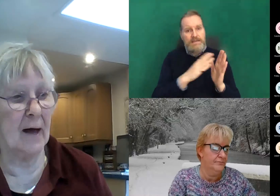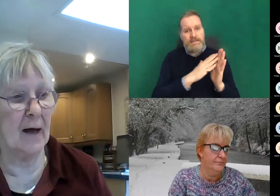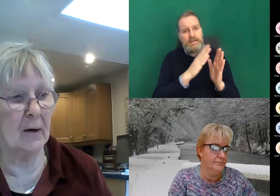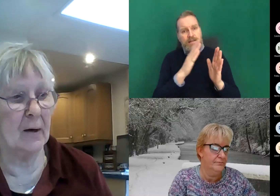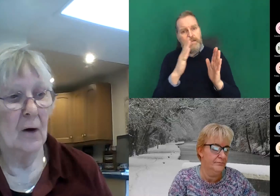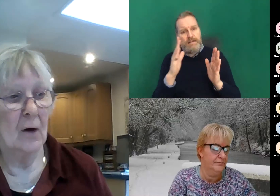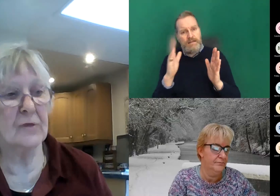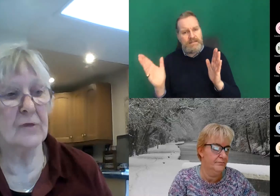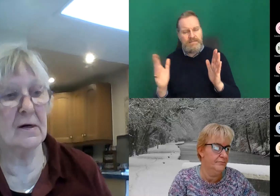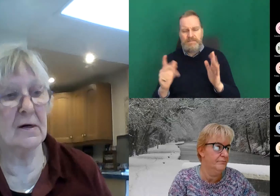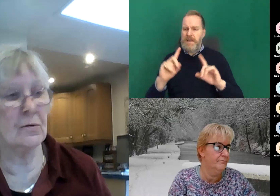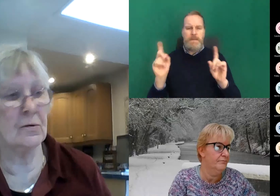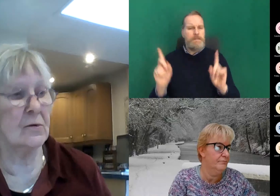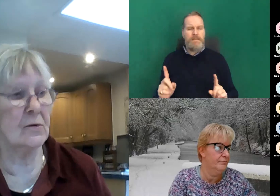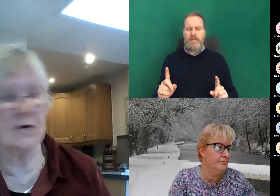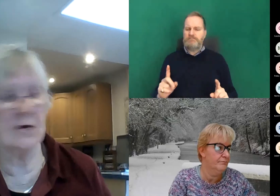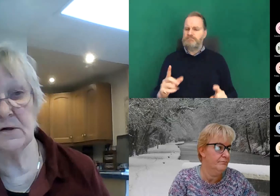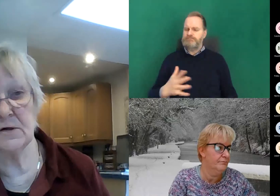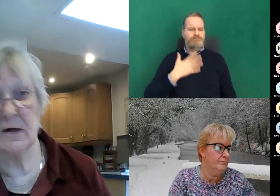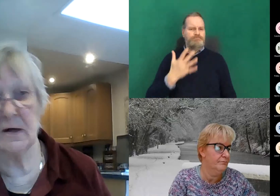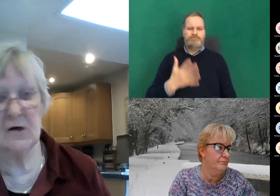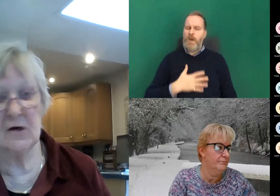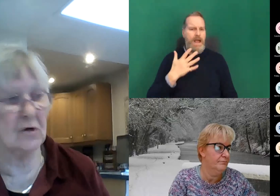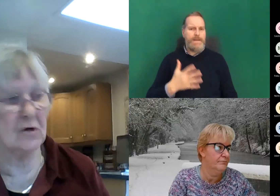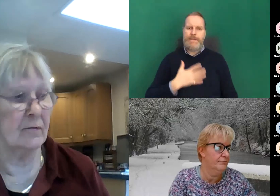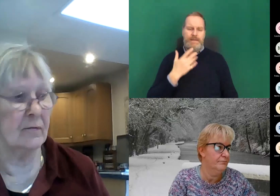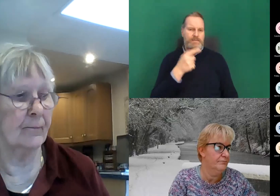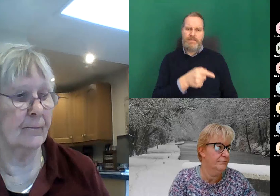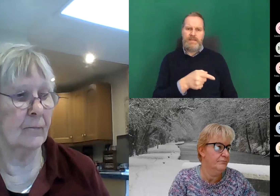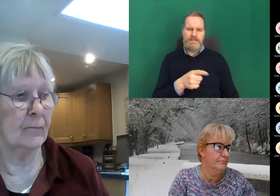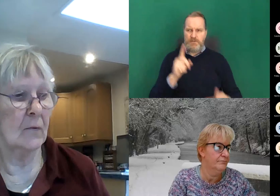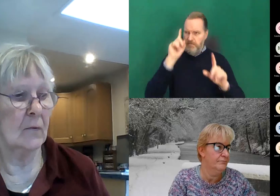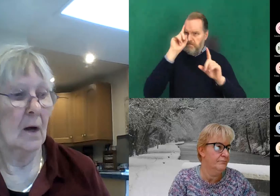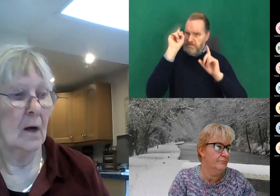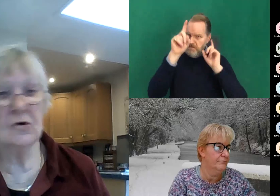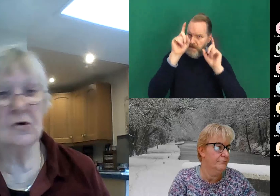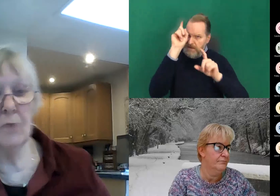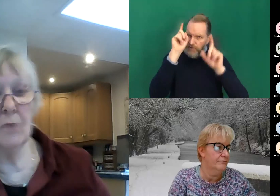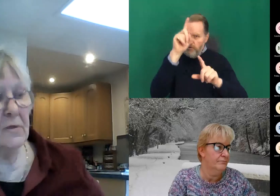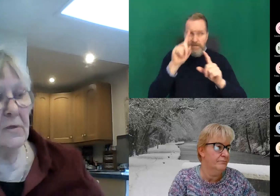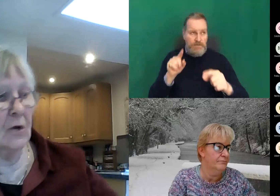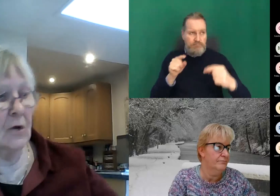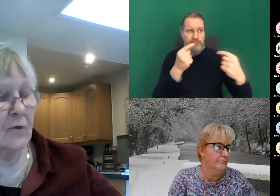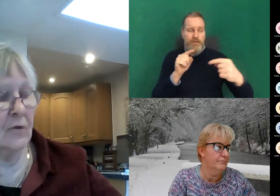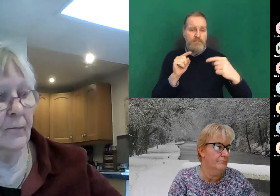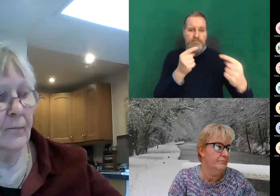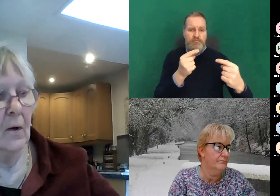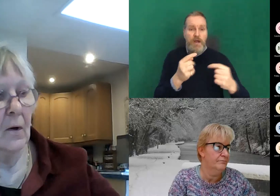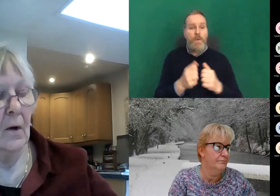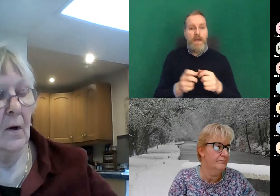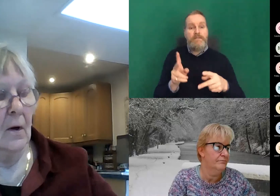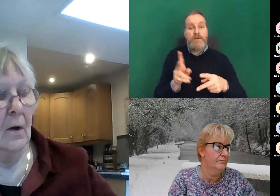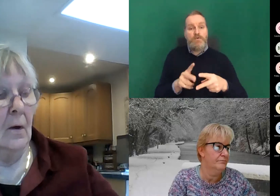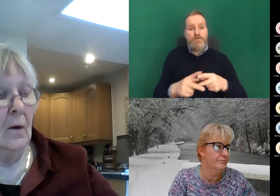increasingly unhappy with the status quo and started to take the initiative. and two models emerged.